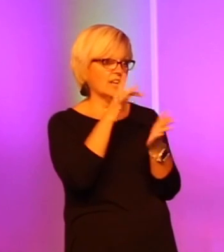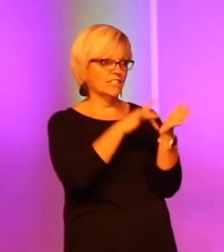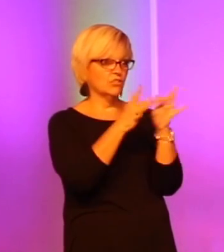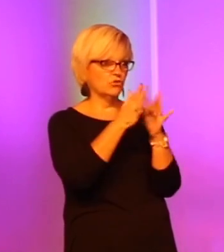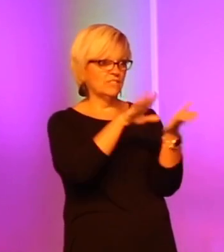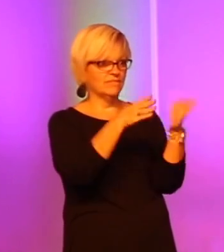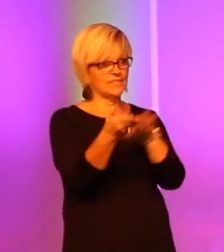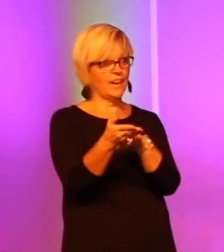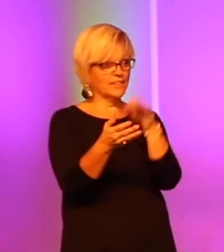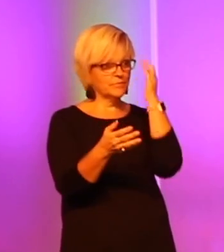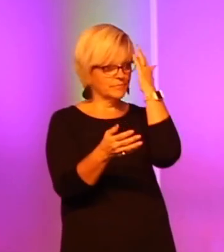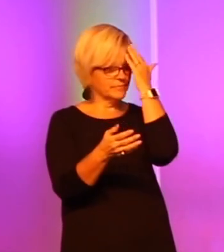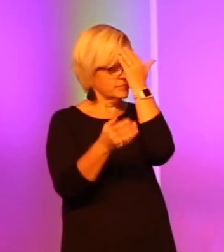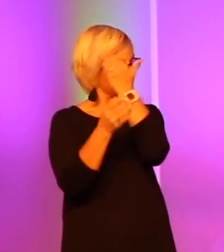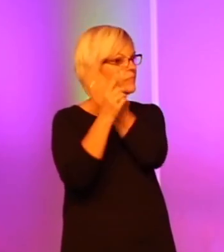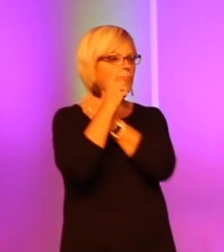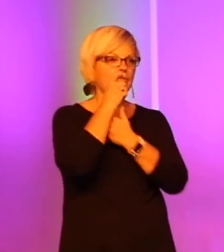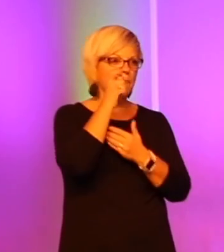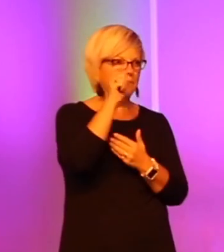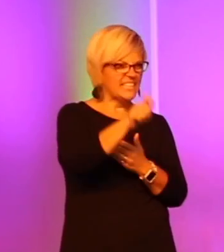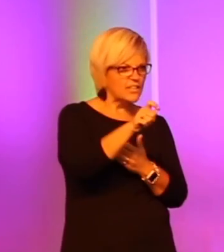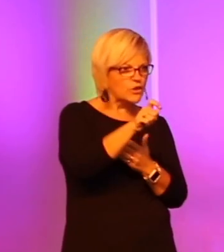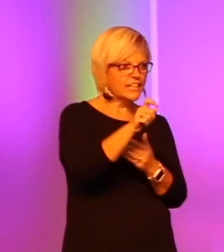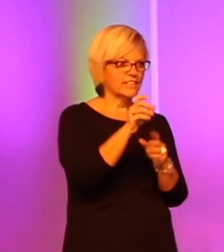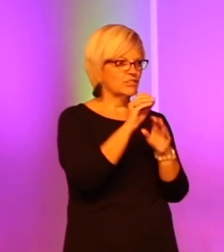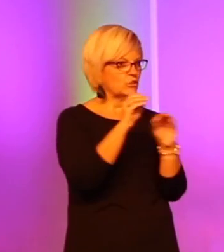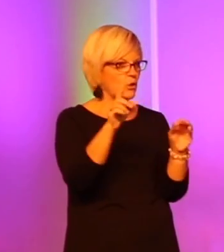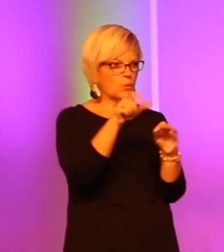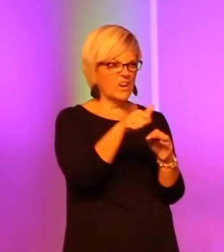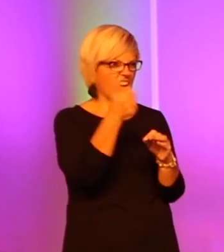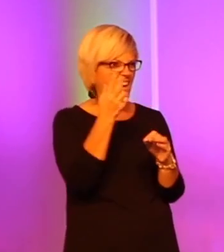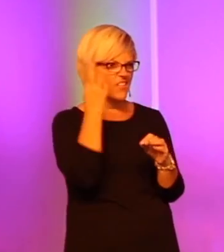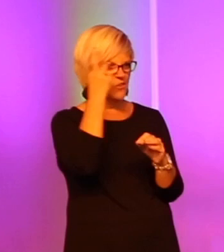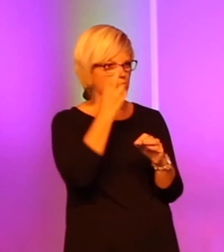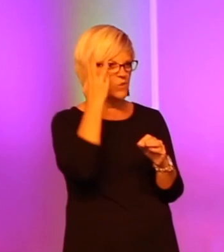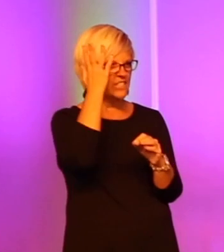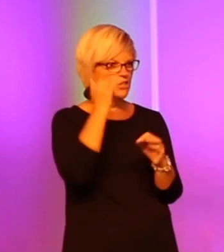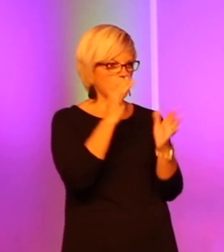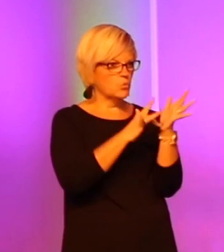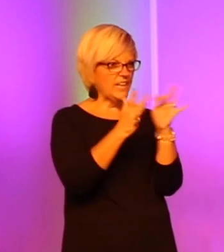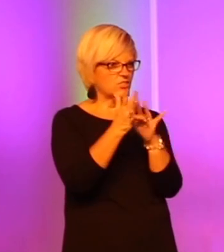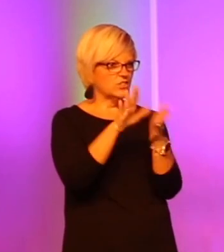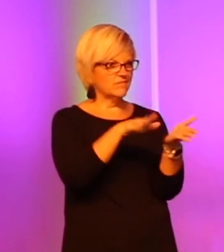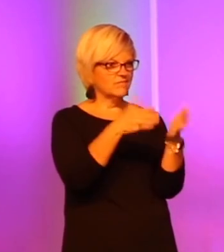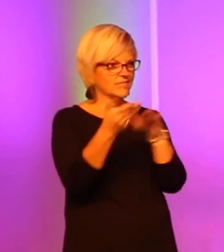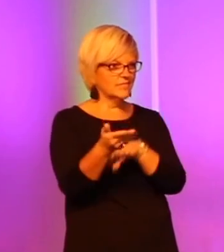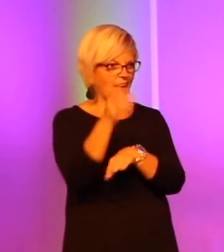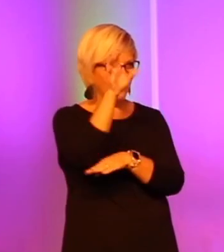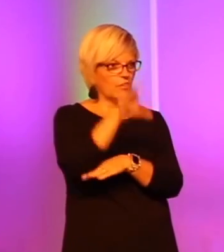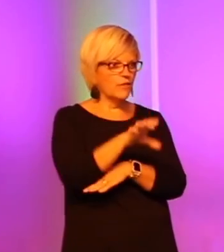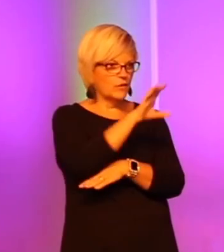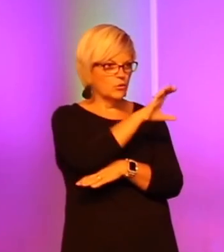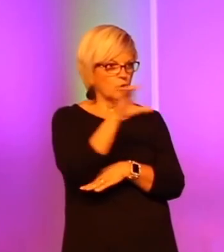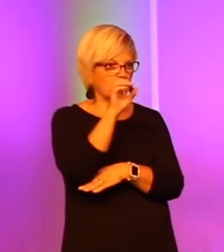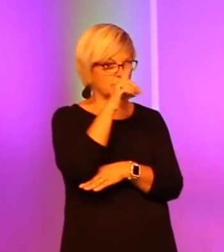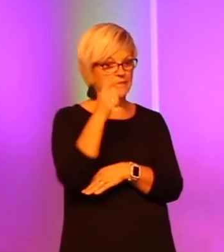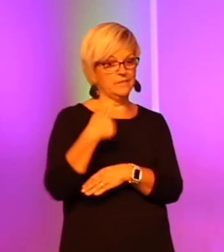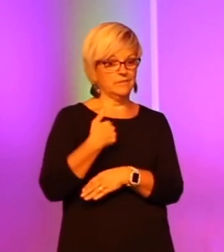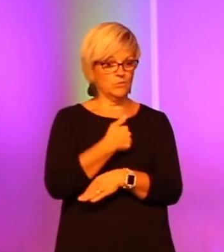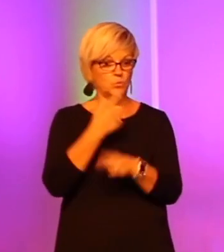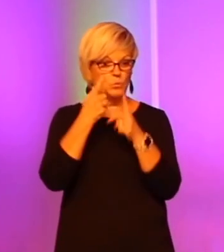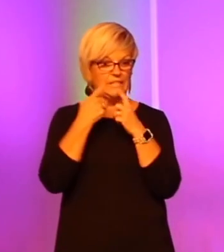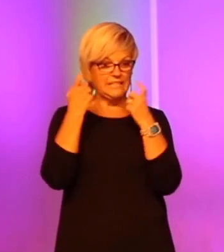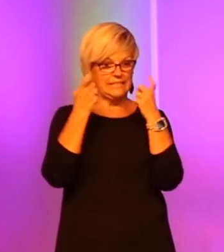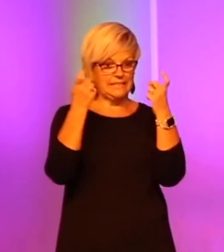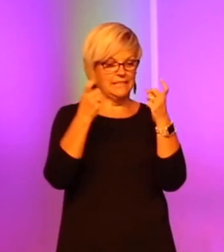Period. No other reason put Jesus on the cross but because we don't always get this right. Because when temptation comes, there are